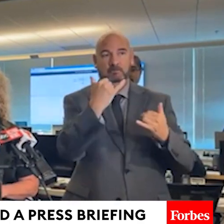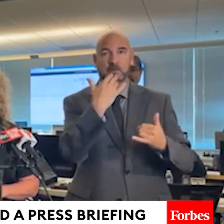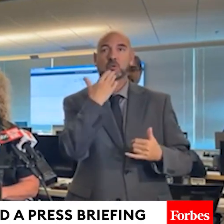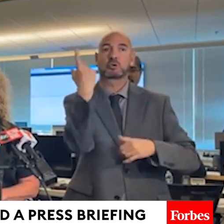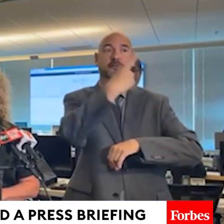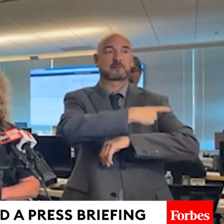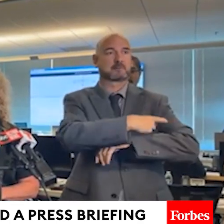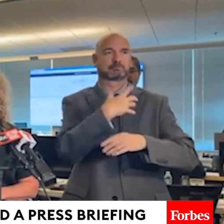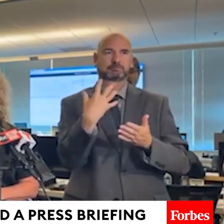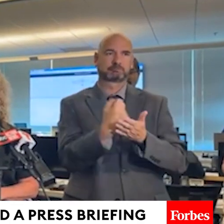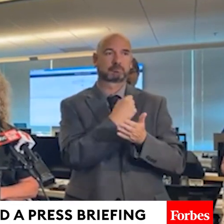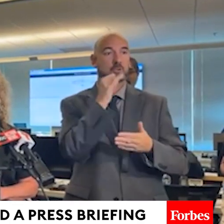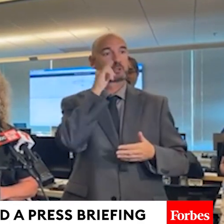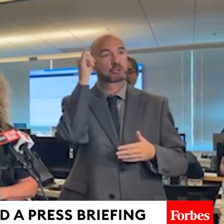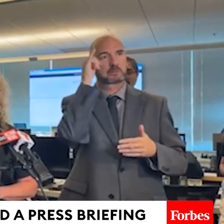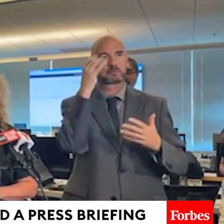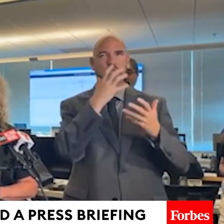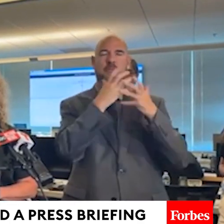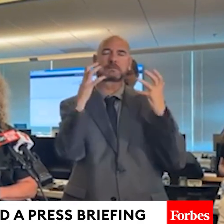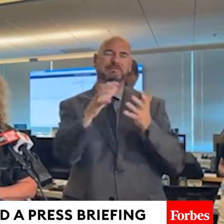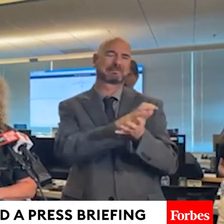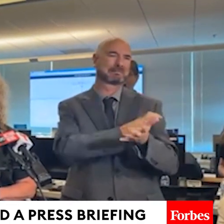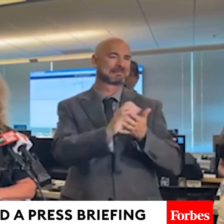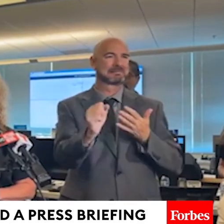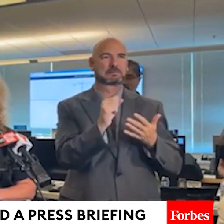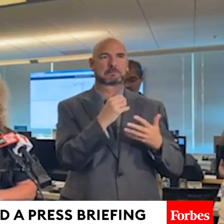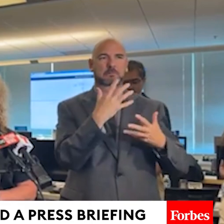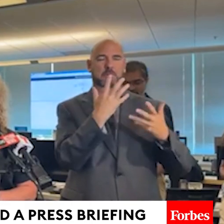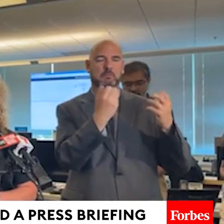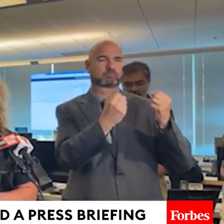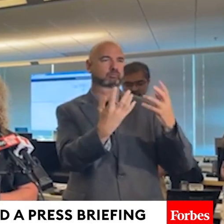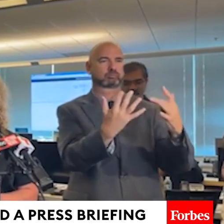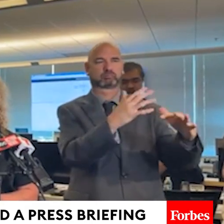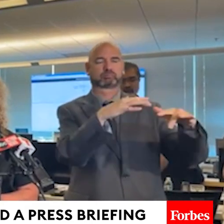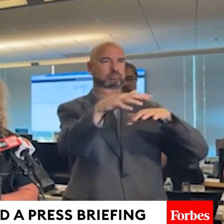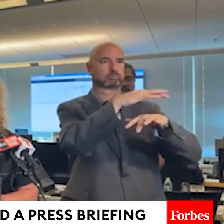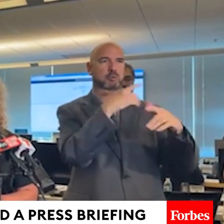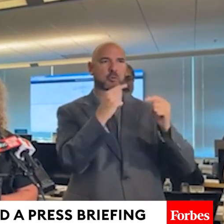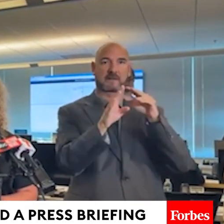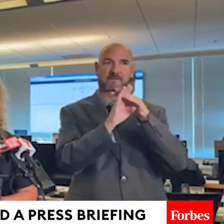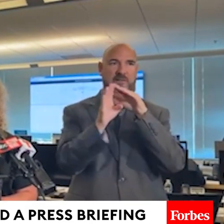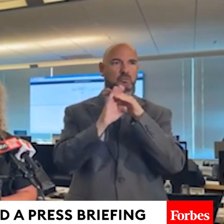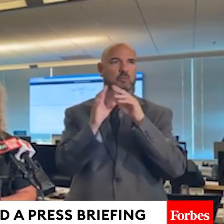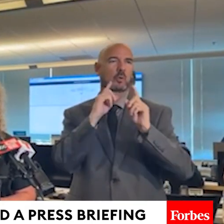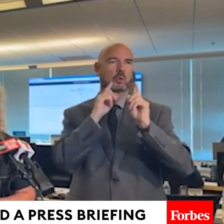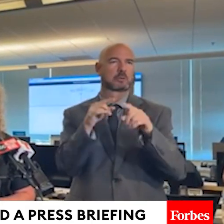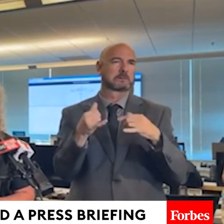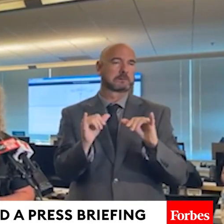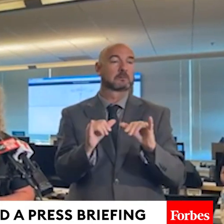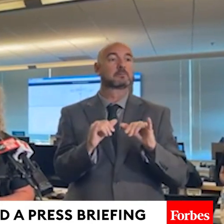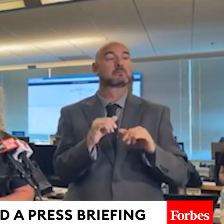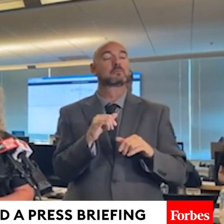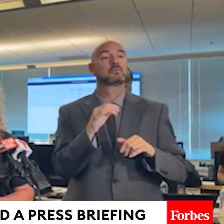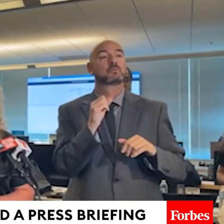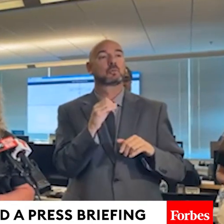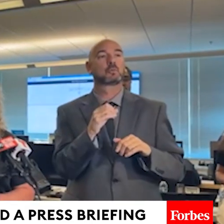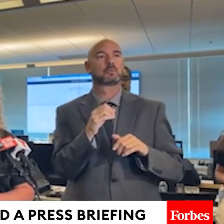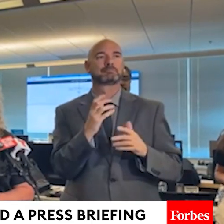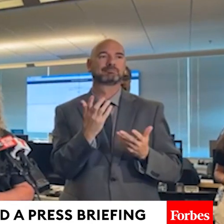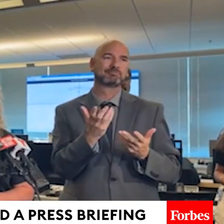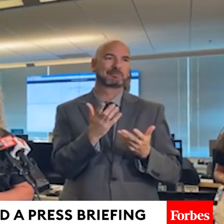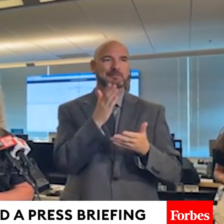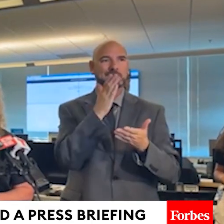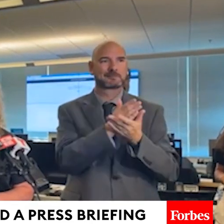was a lot of damage down. As you know, there was an evacuation order for the county that wasn't lifted until 2 in the afternoon.